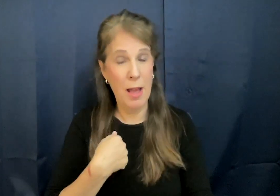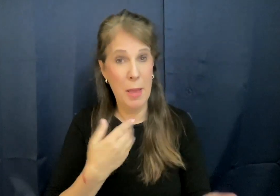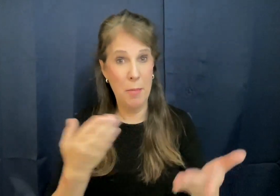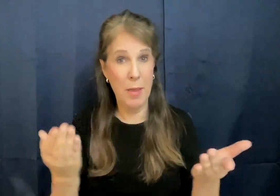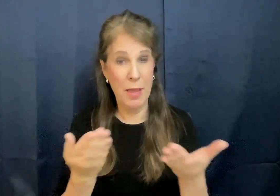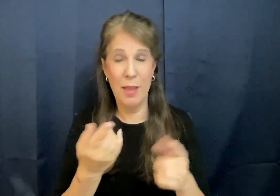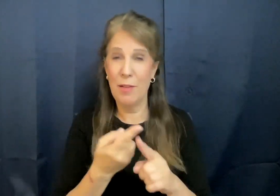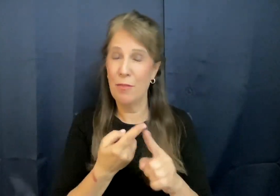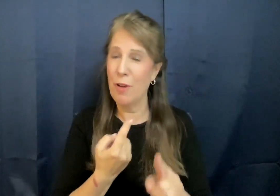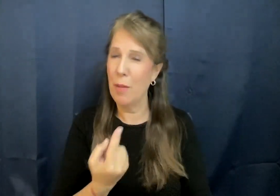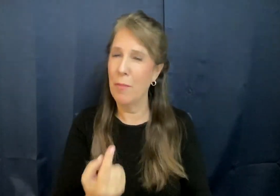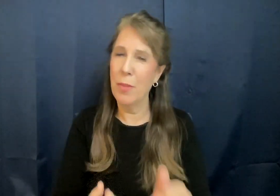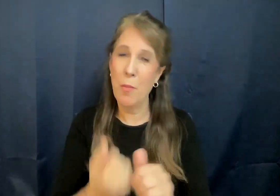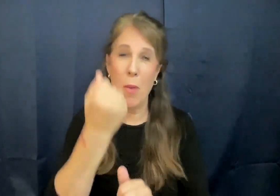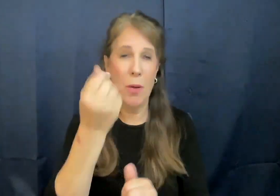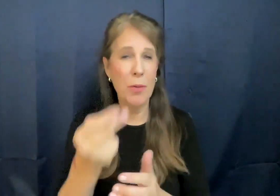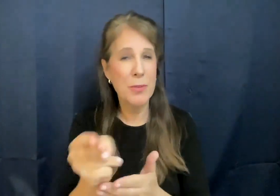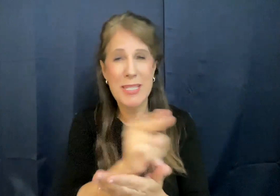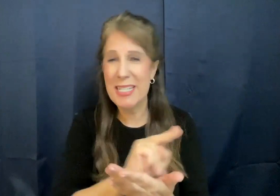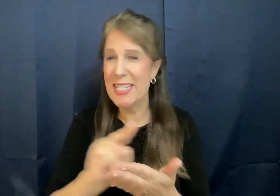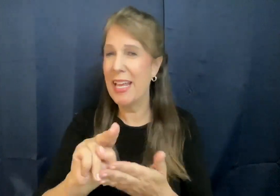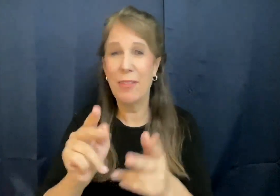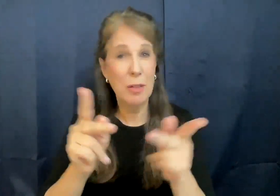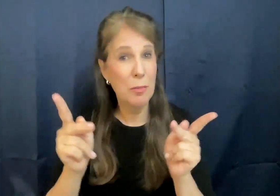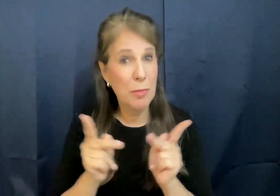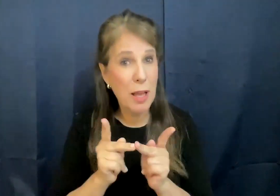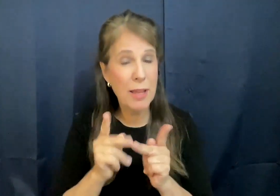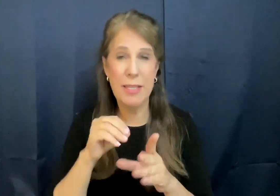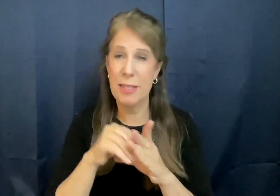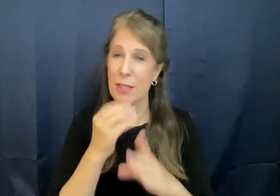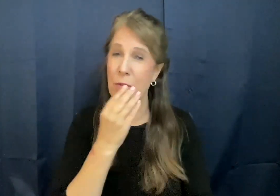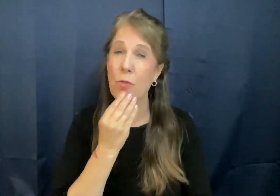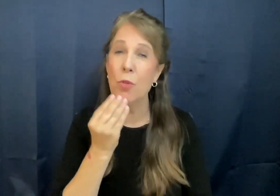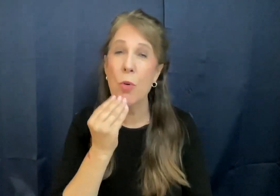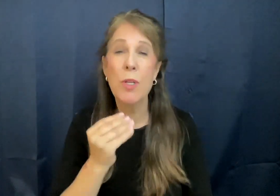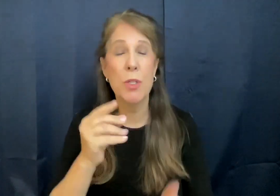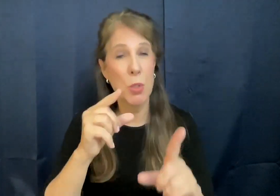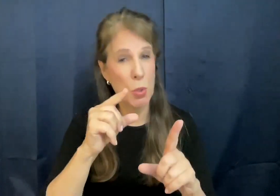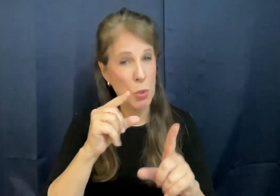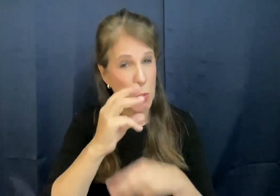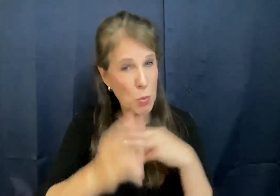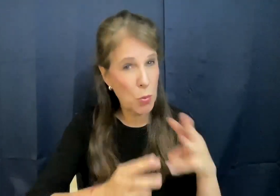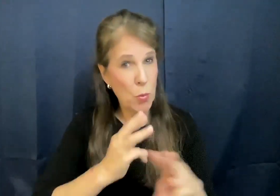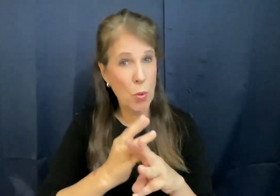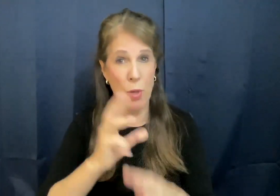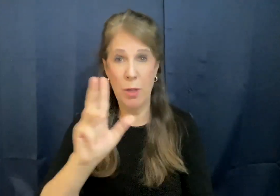from the single most sacred site in the Jewish world, the Kotel, the Western Wall in